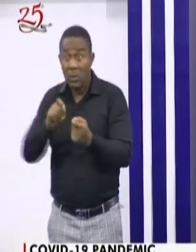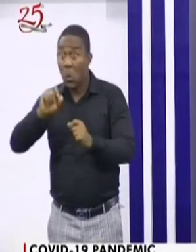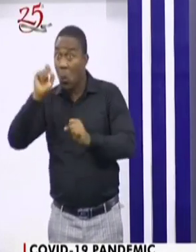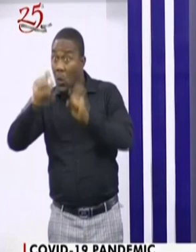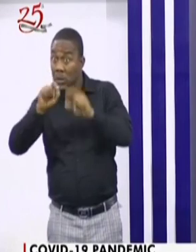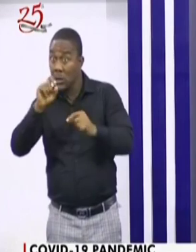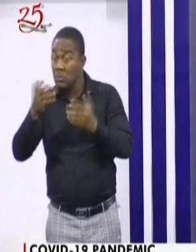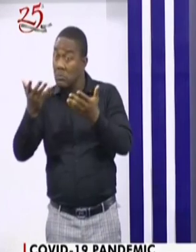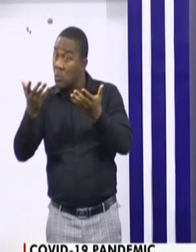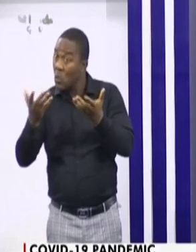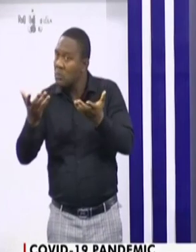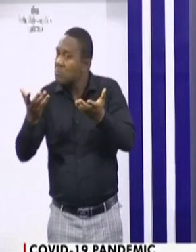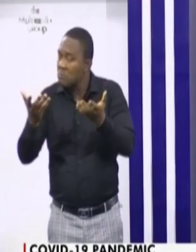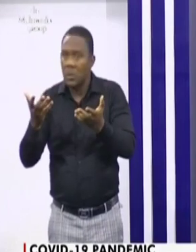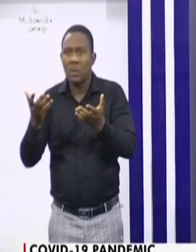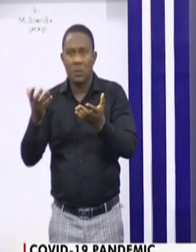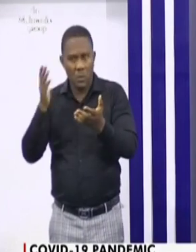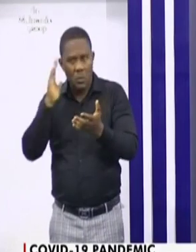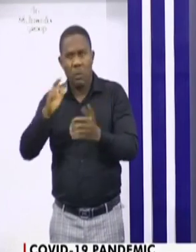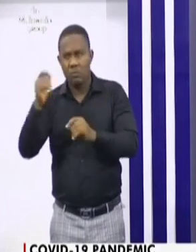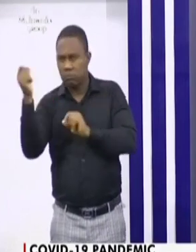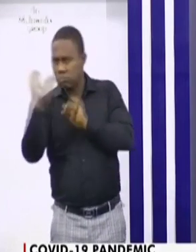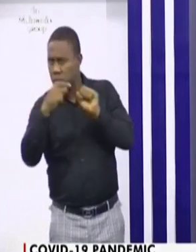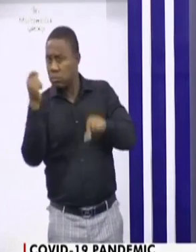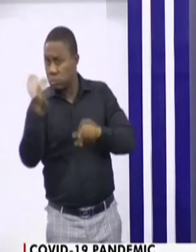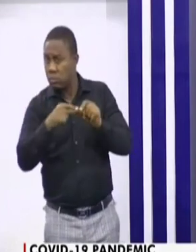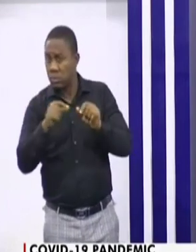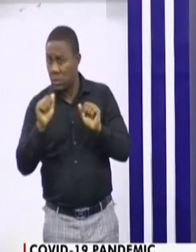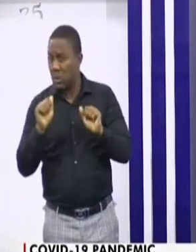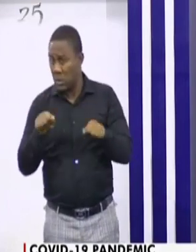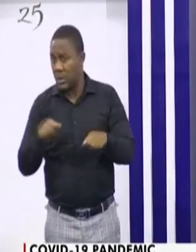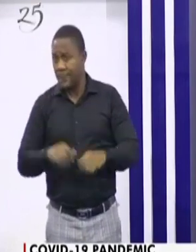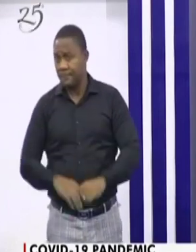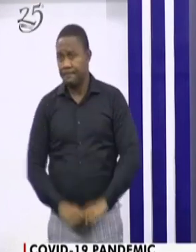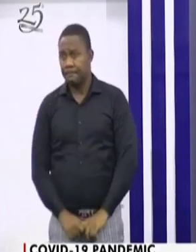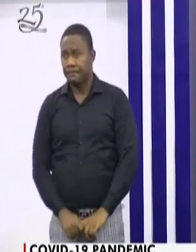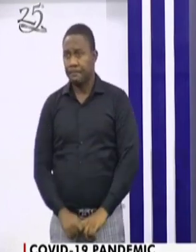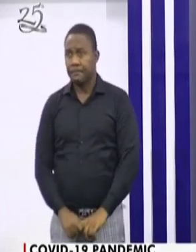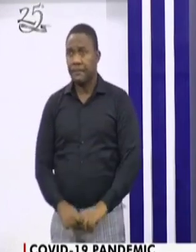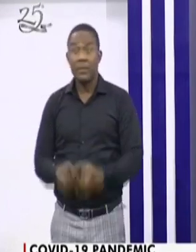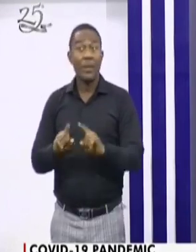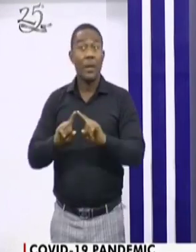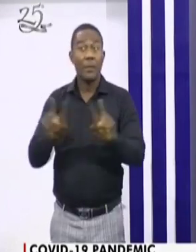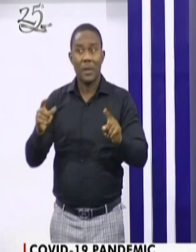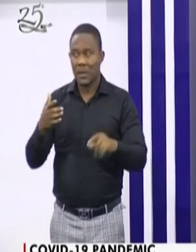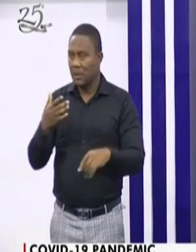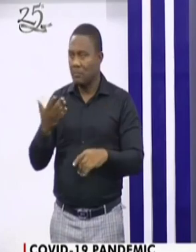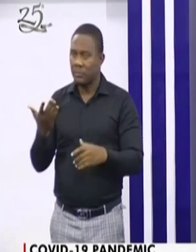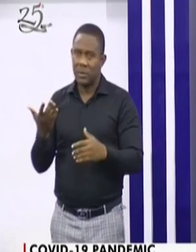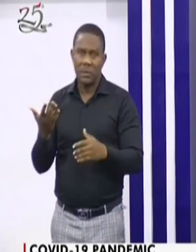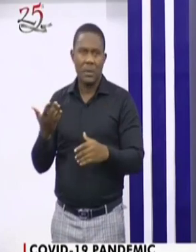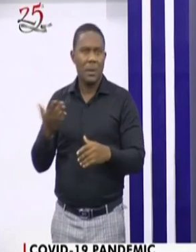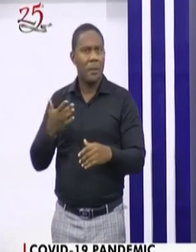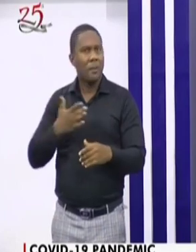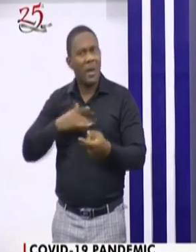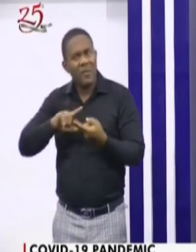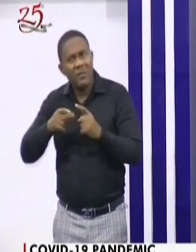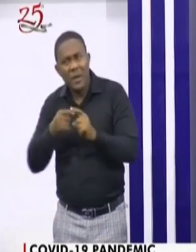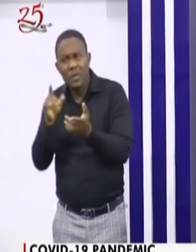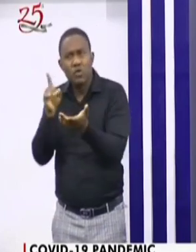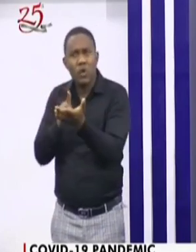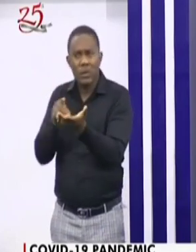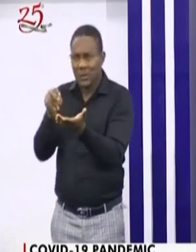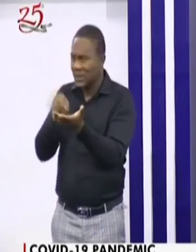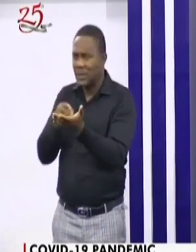issues, I think that it will be brought to our attention and we will once again come here. But I must thank all my colleagues in the background who you do not